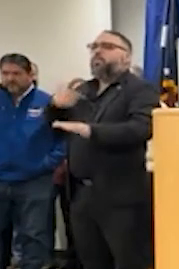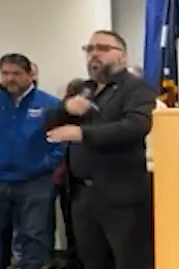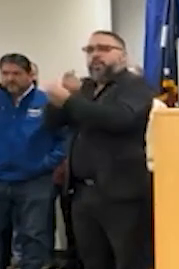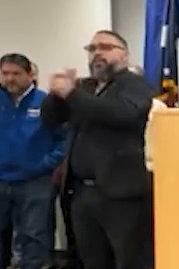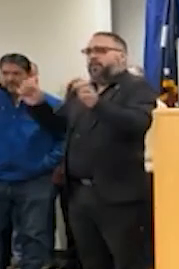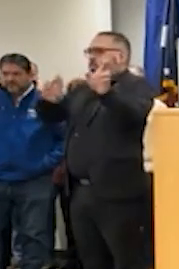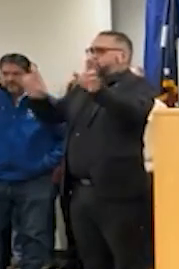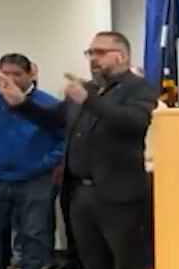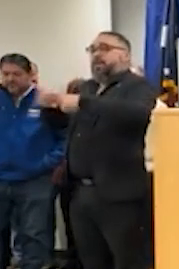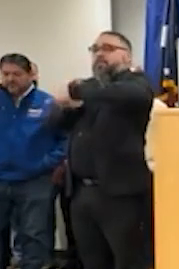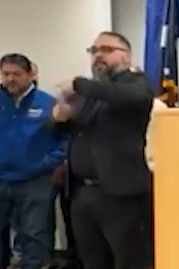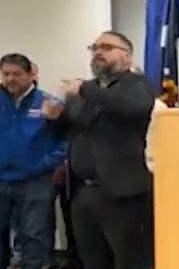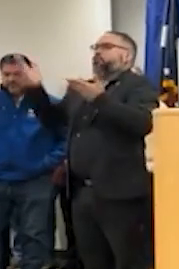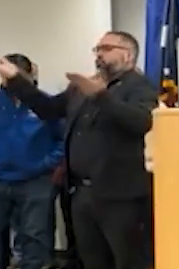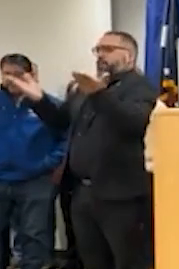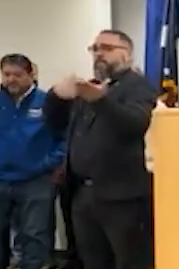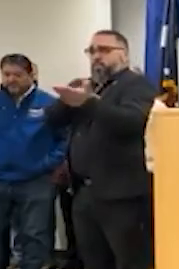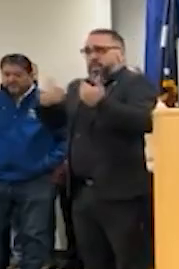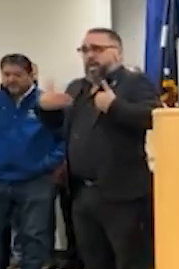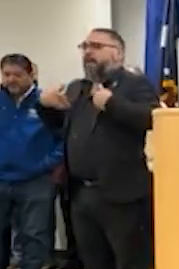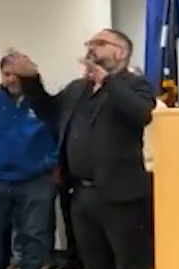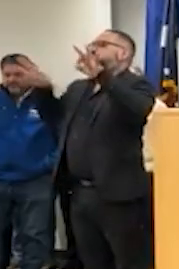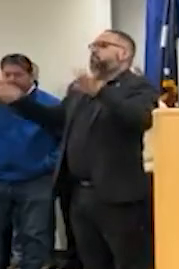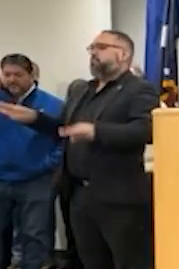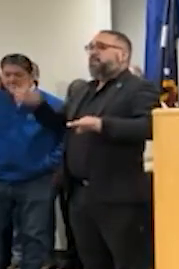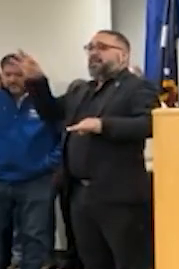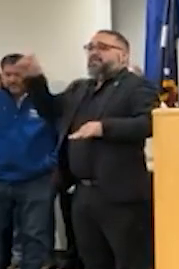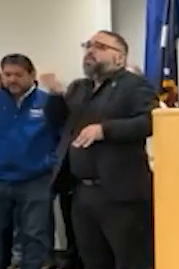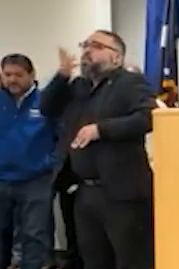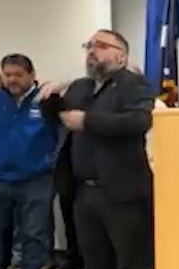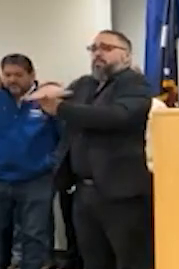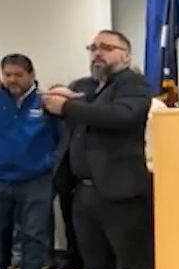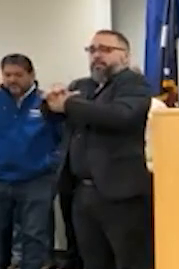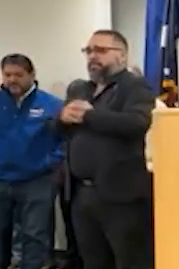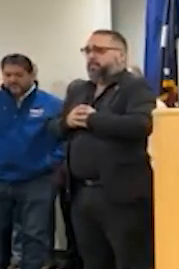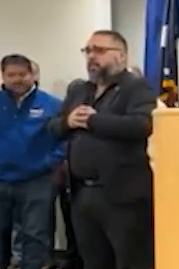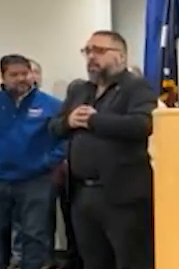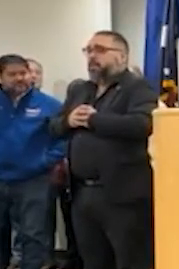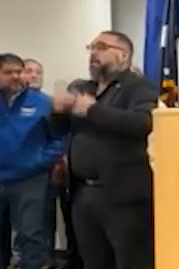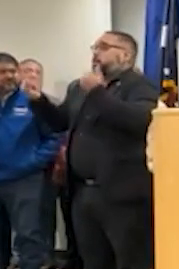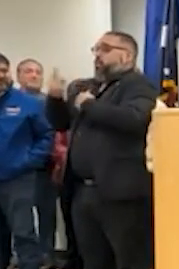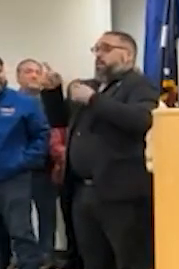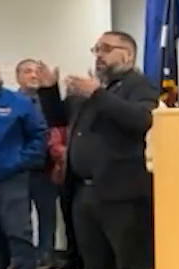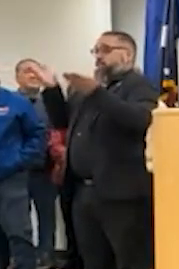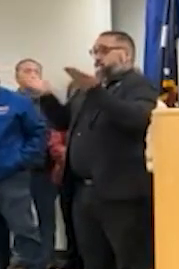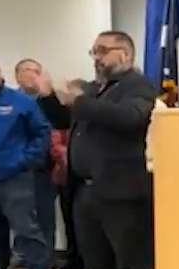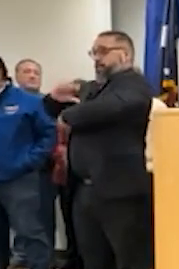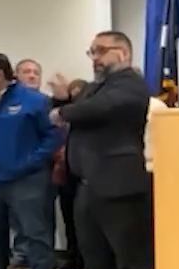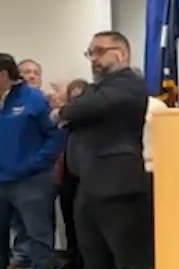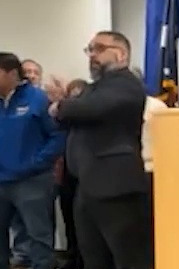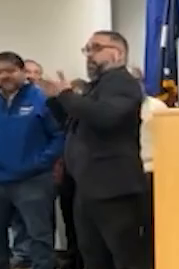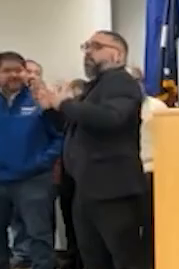resources that are available for folks that may need a warm place to be. While we are doing this today, folks should know that there are already 6 resilience